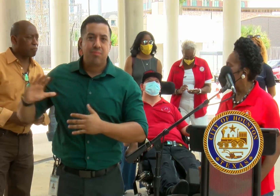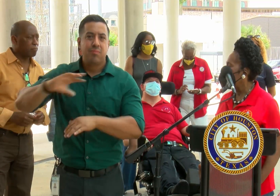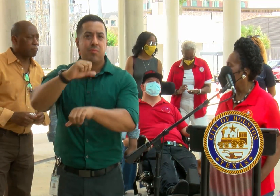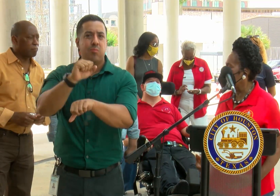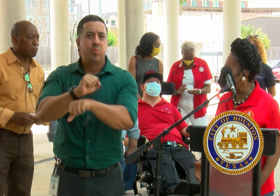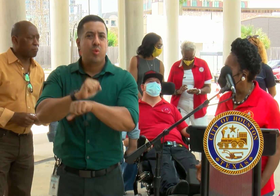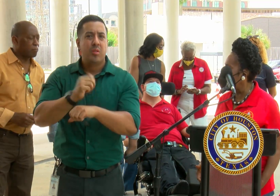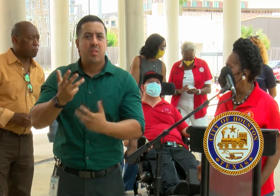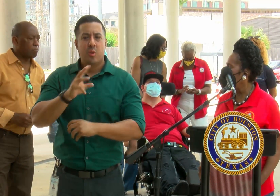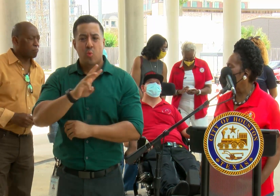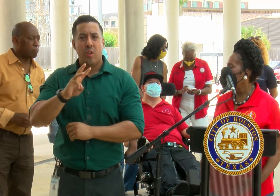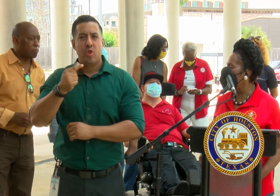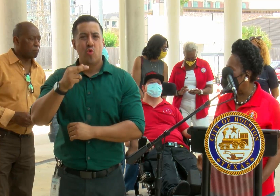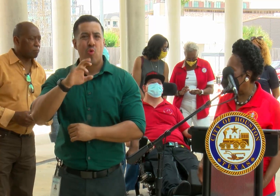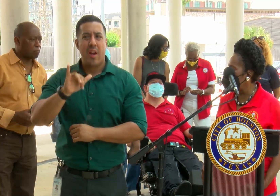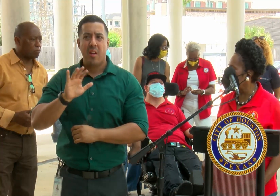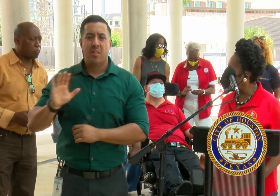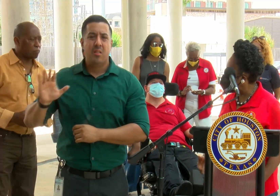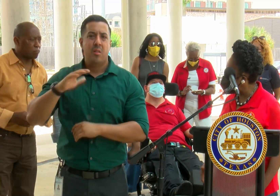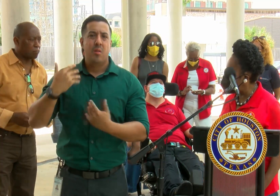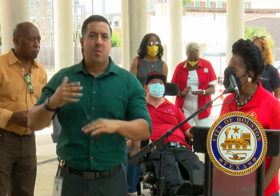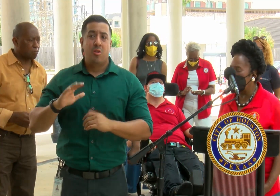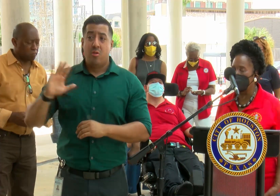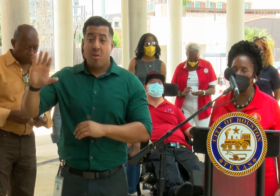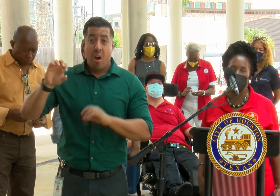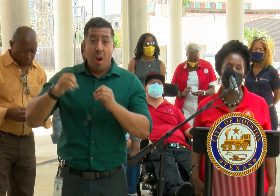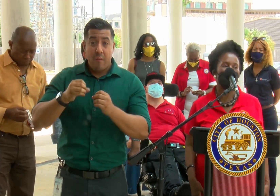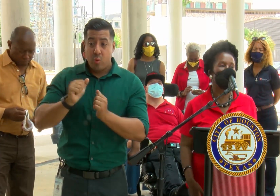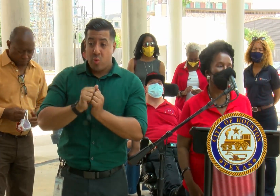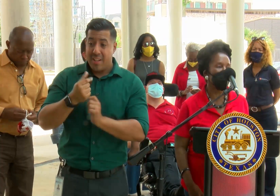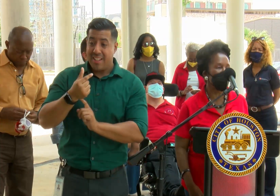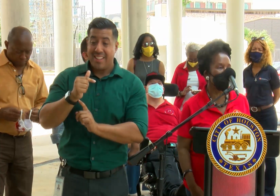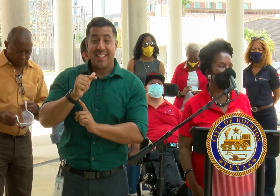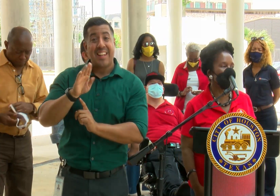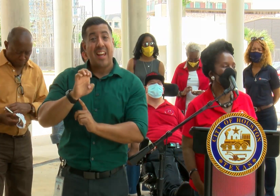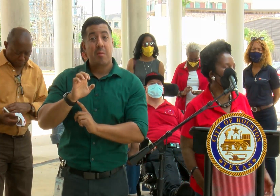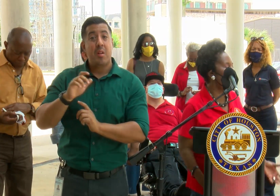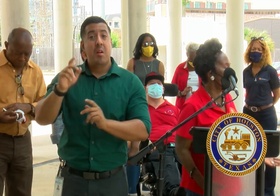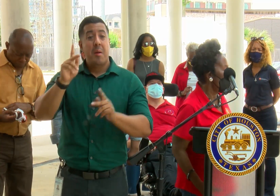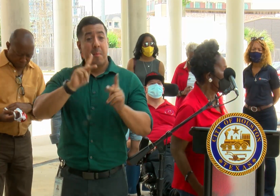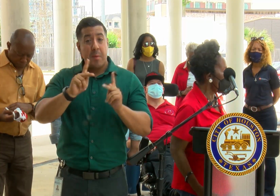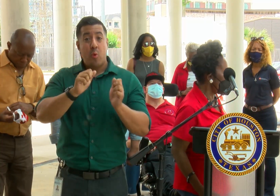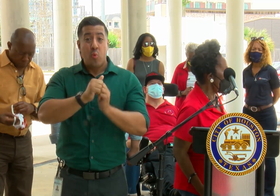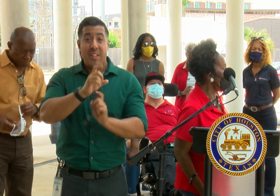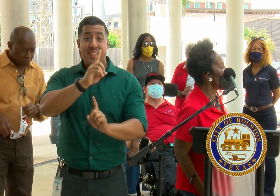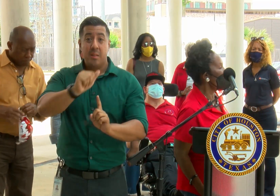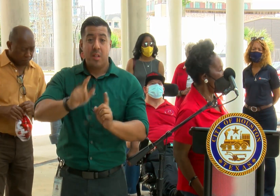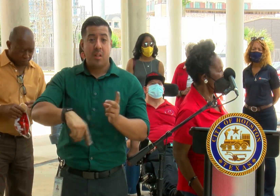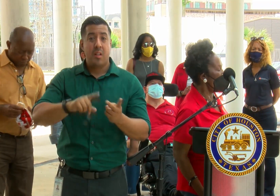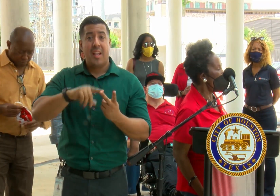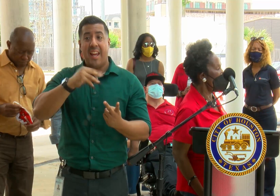and certainly your office with Gabe, with the people with disabilities and the